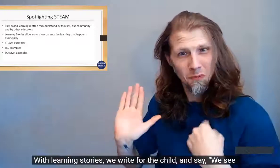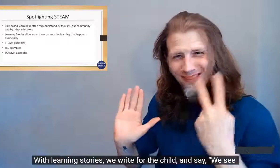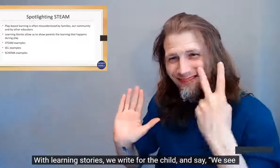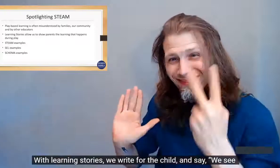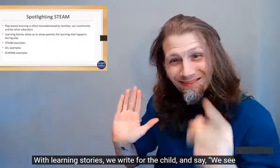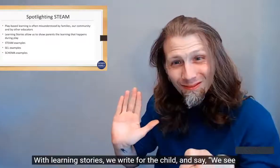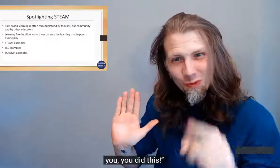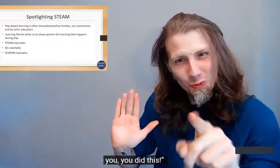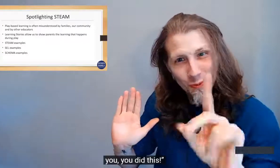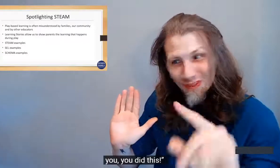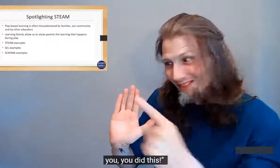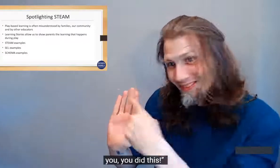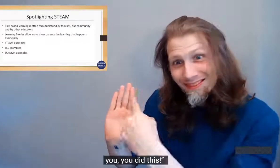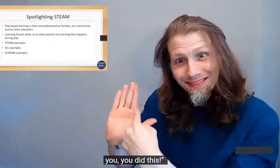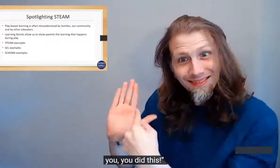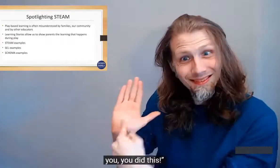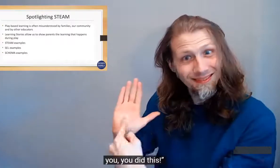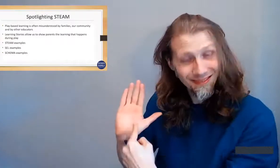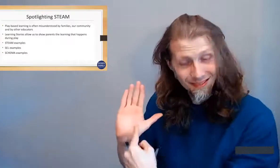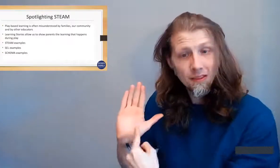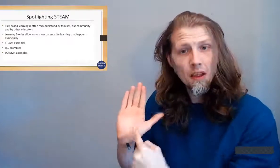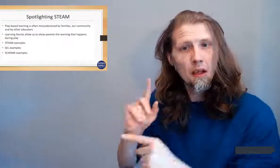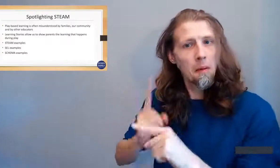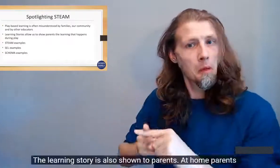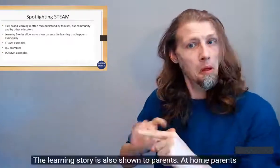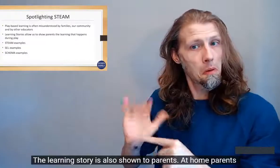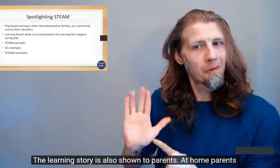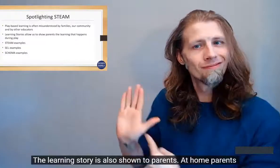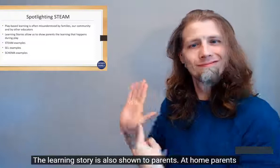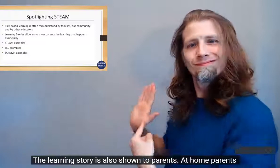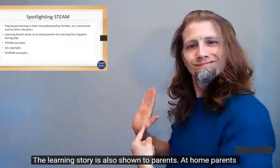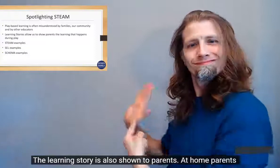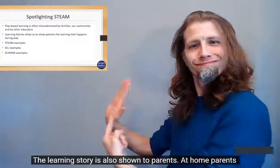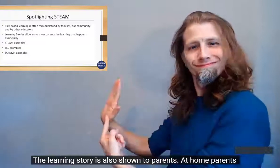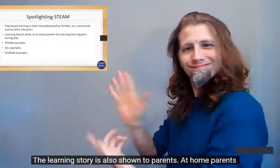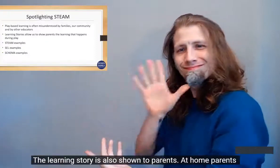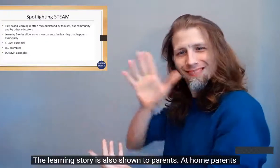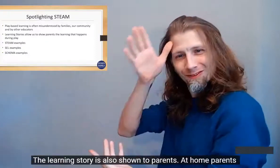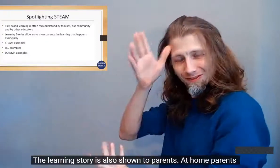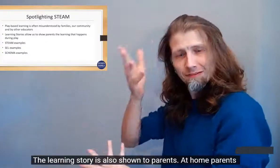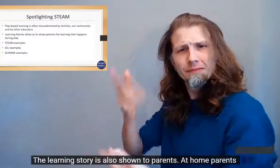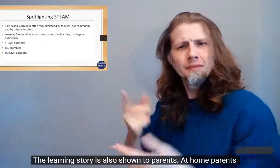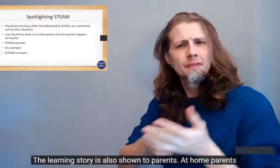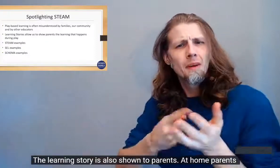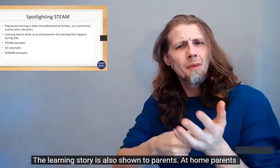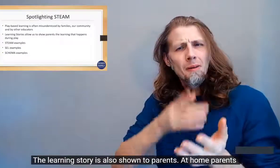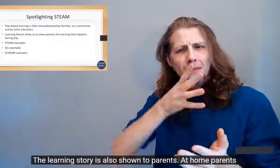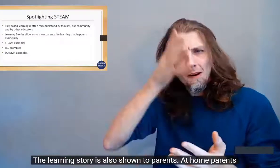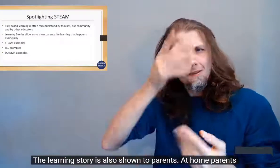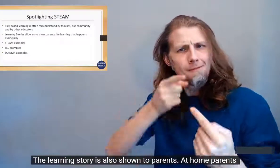child to say, we see you, you did this. The learning stories also to show parents